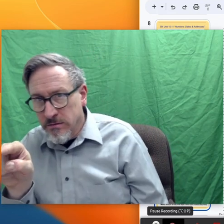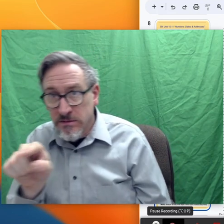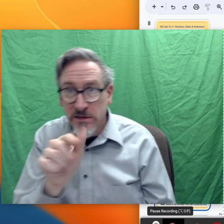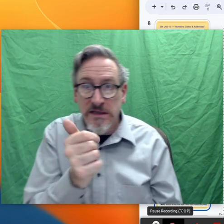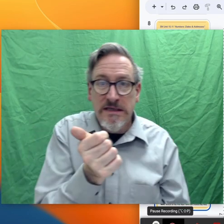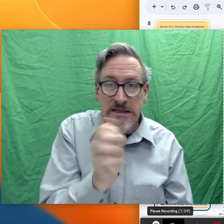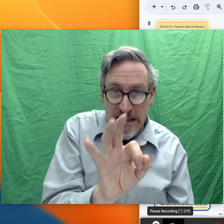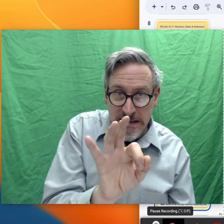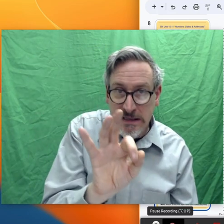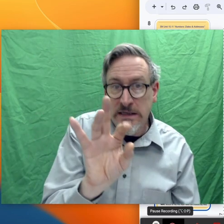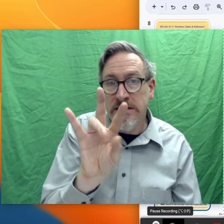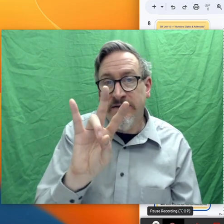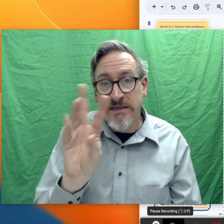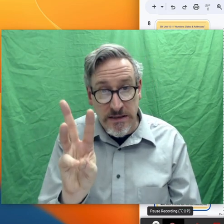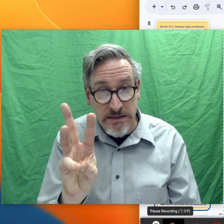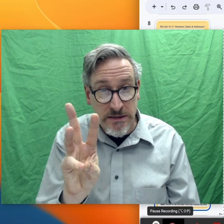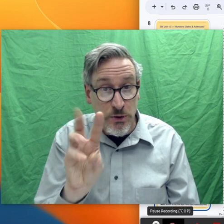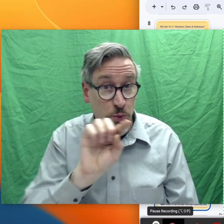line.